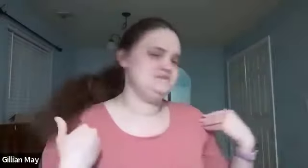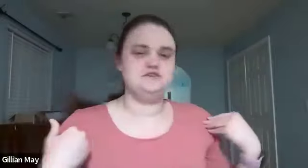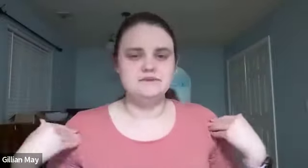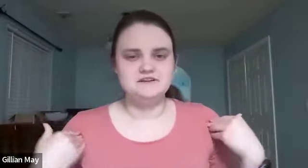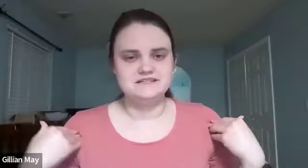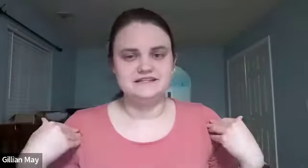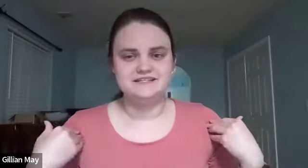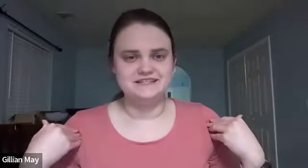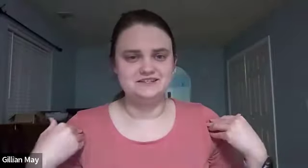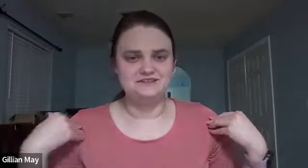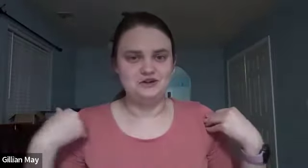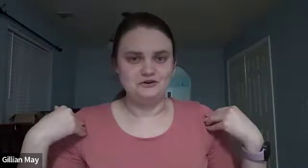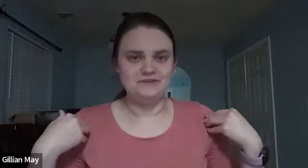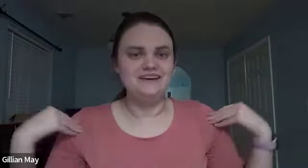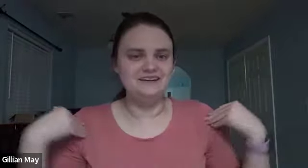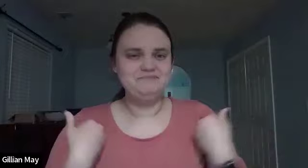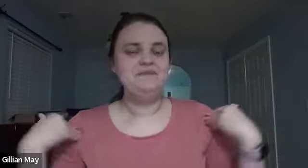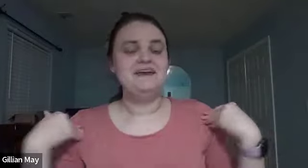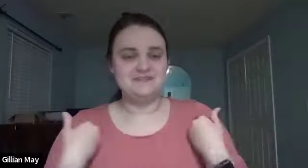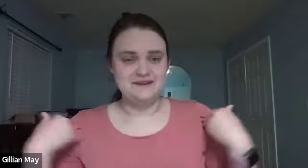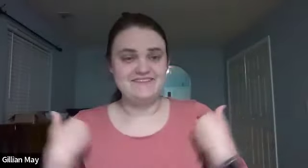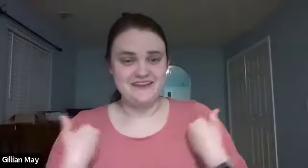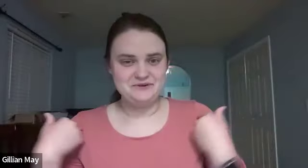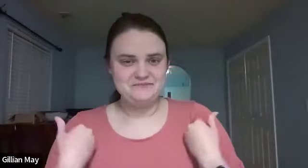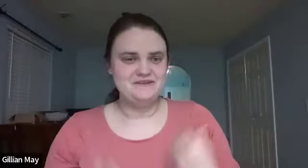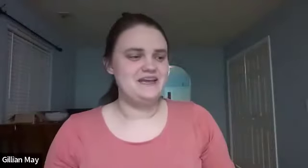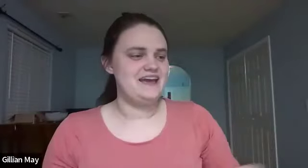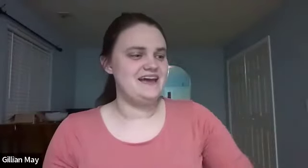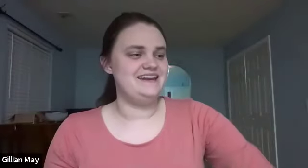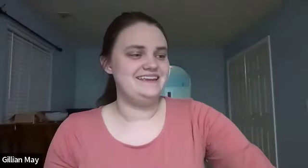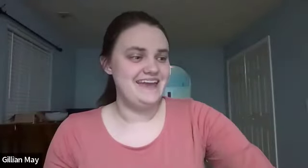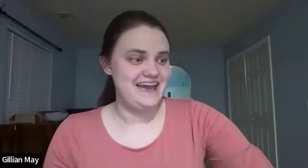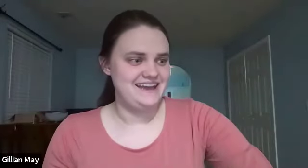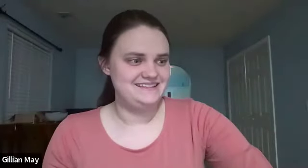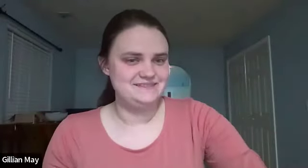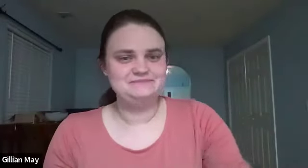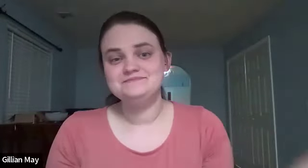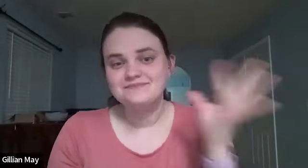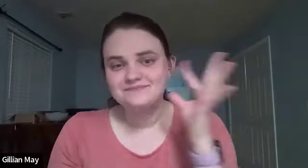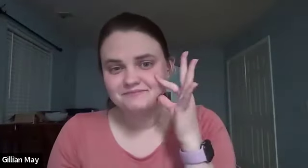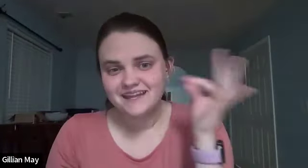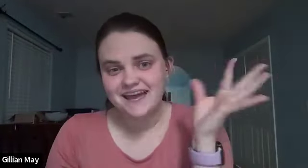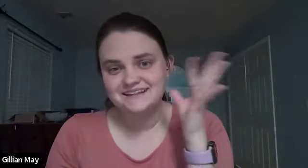Sorry, my dog sneezed. It startled me. So we had animal, then we had cat, cat,